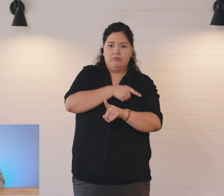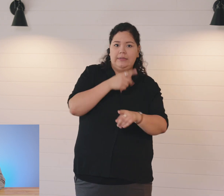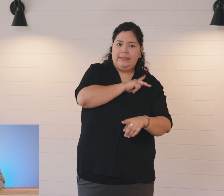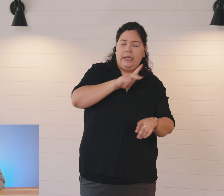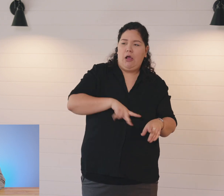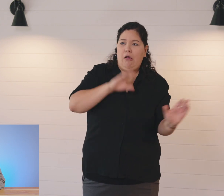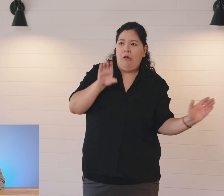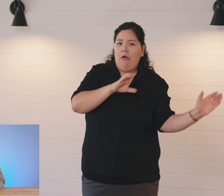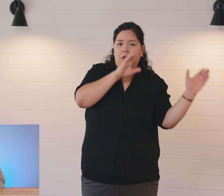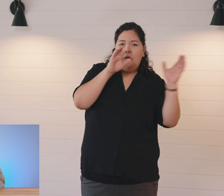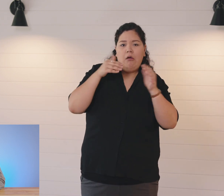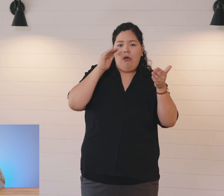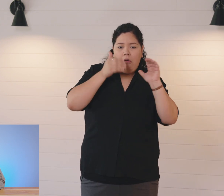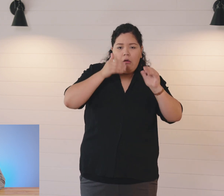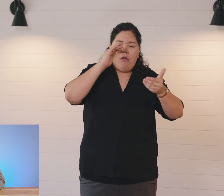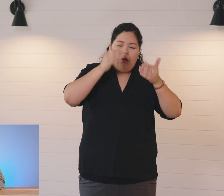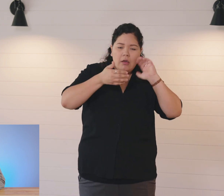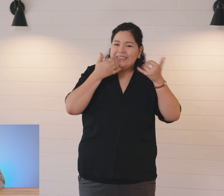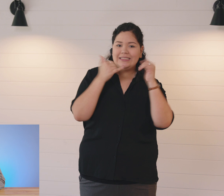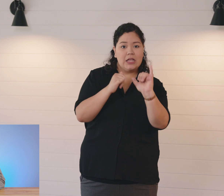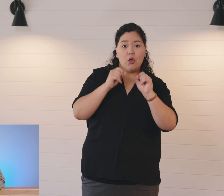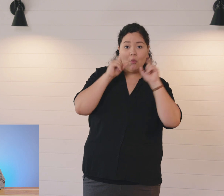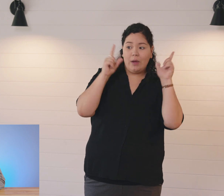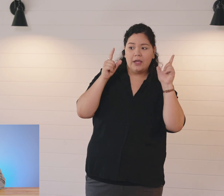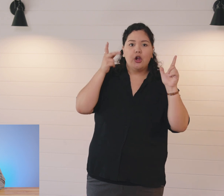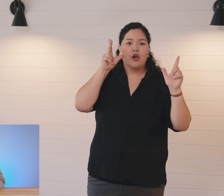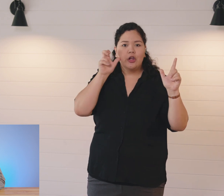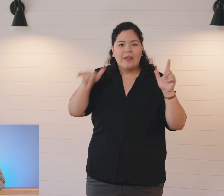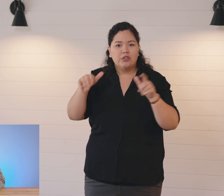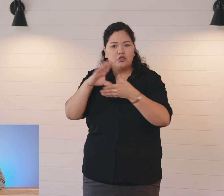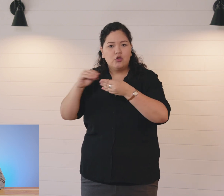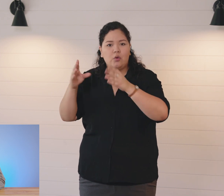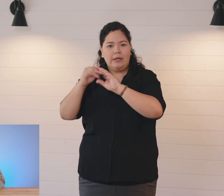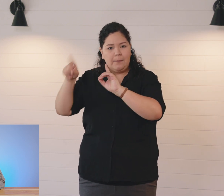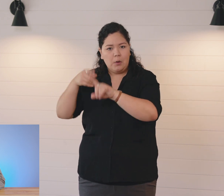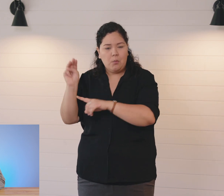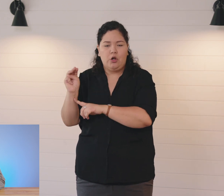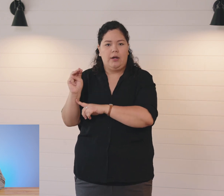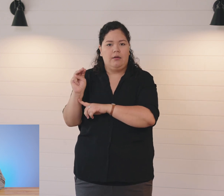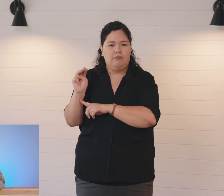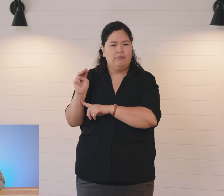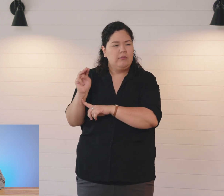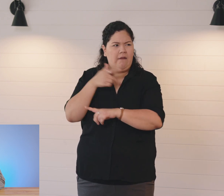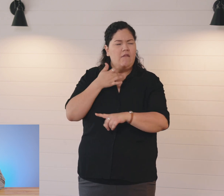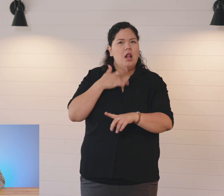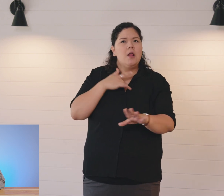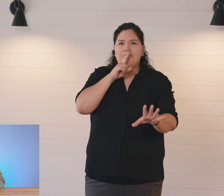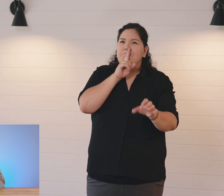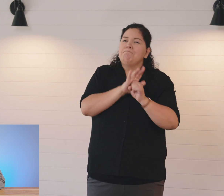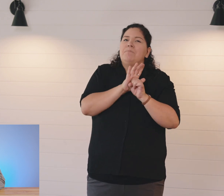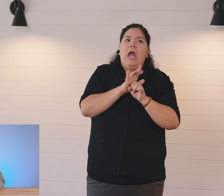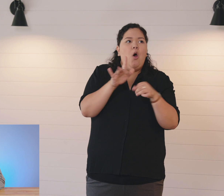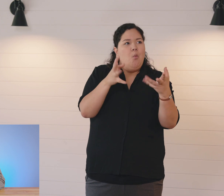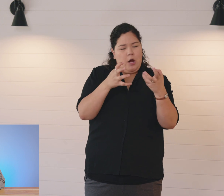Mordecai was read. His interest was piqued at that particular time. The king had a commitment to his own name